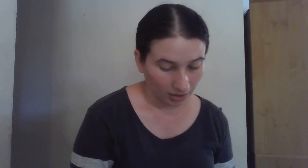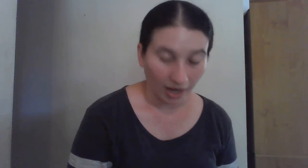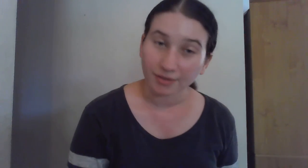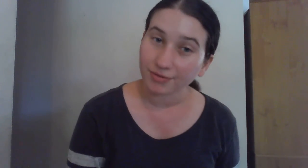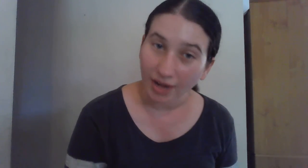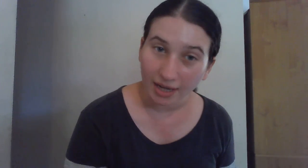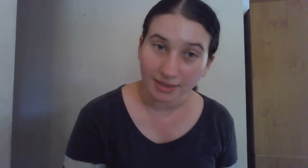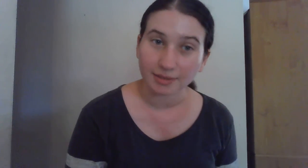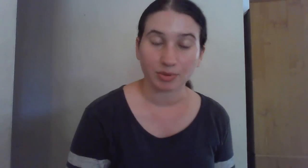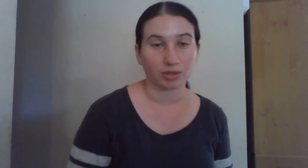I find book.